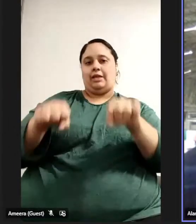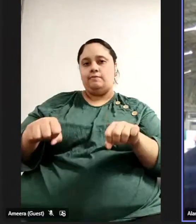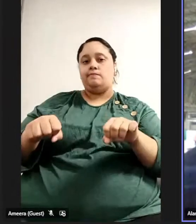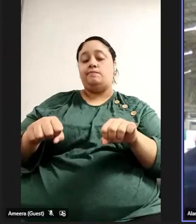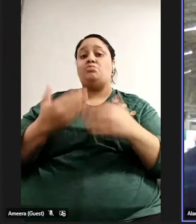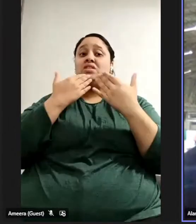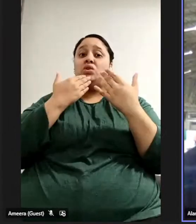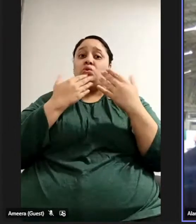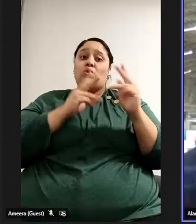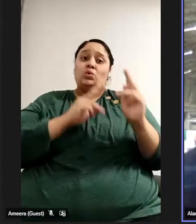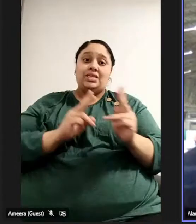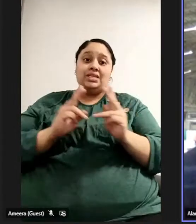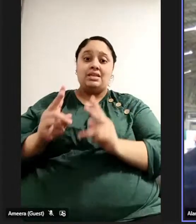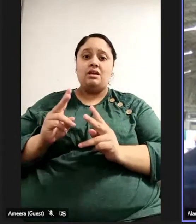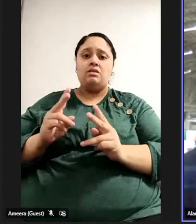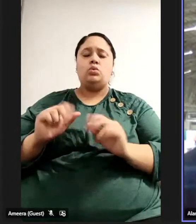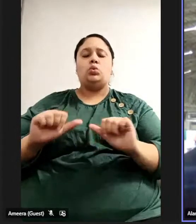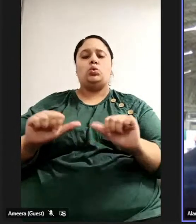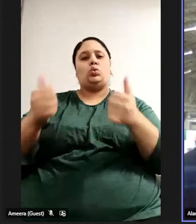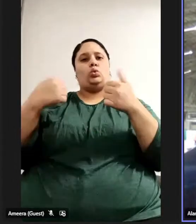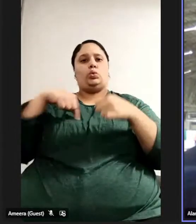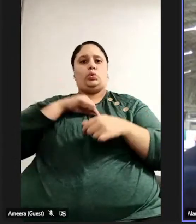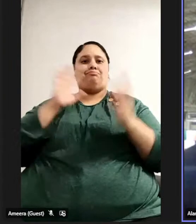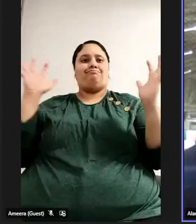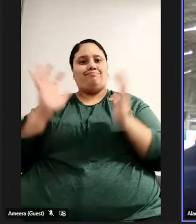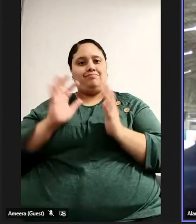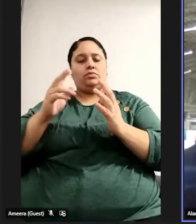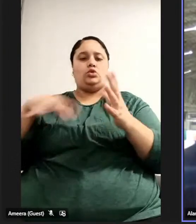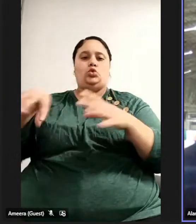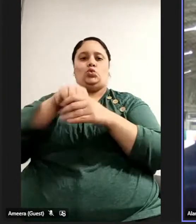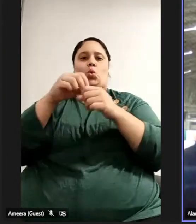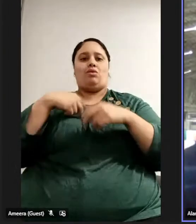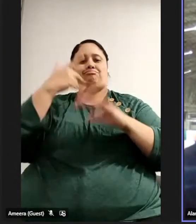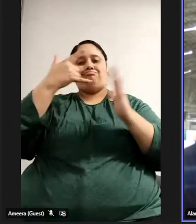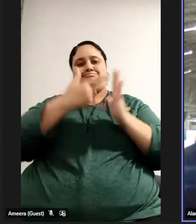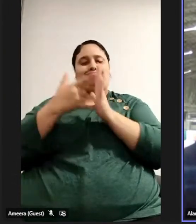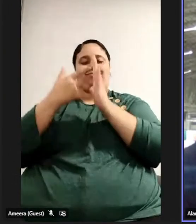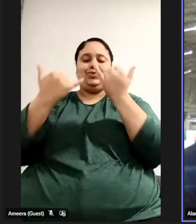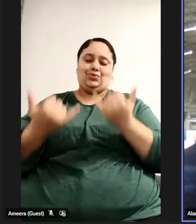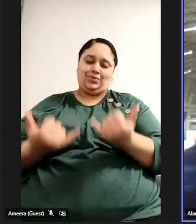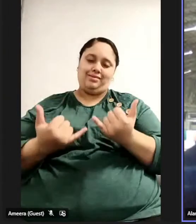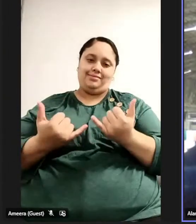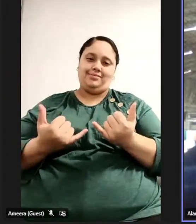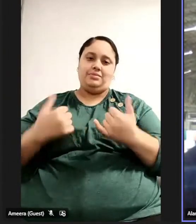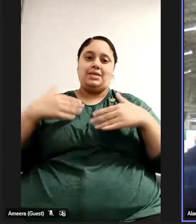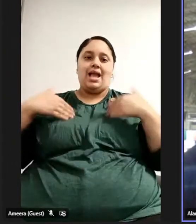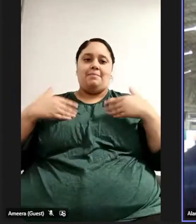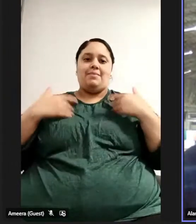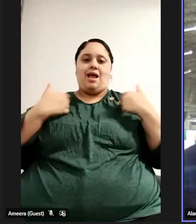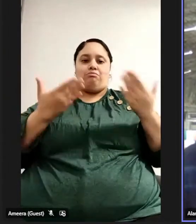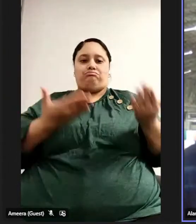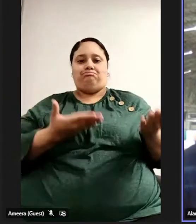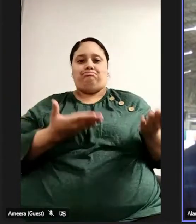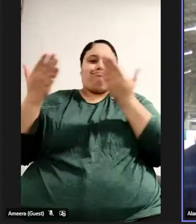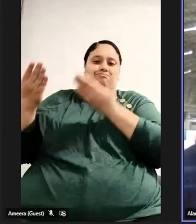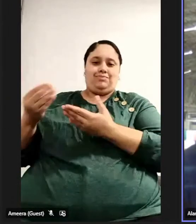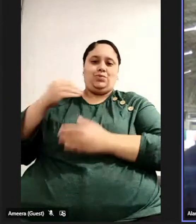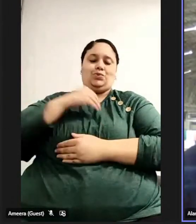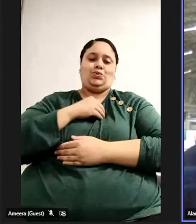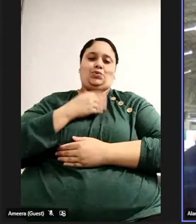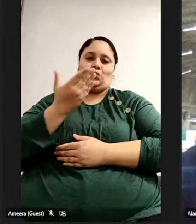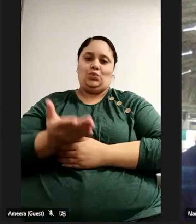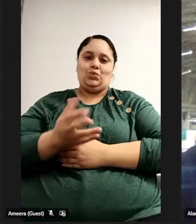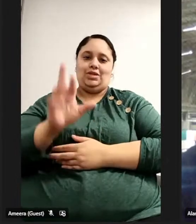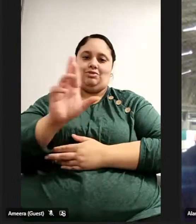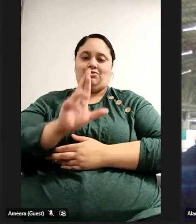it's great that you've all joined us on this platform today, and I'm happy to hand back to you, Ian. Thank